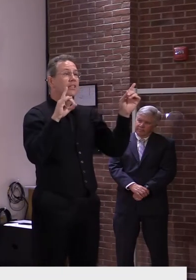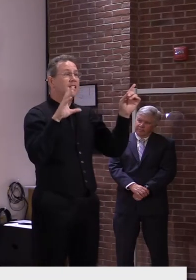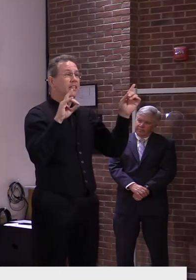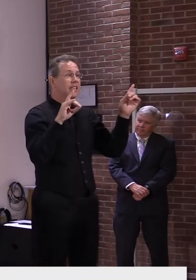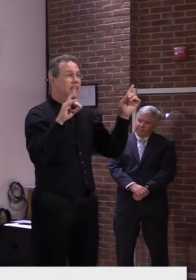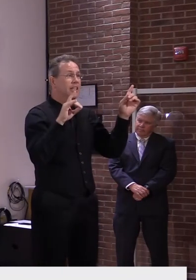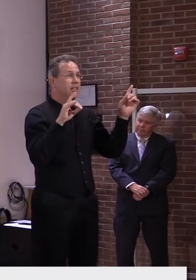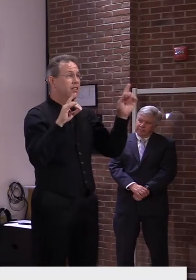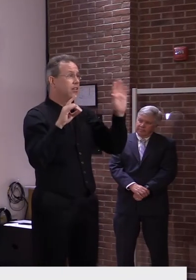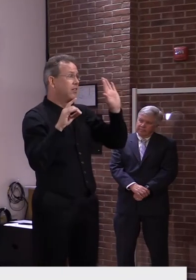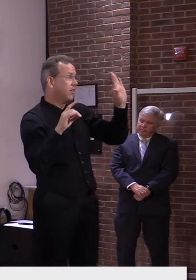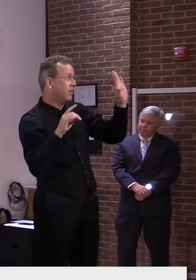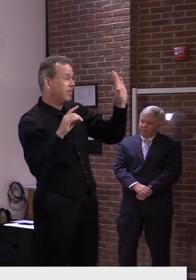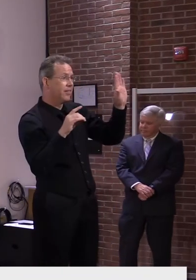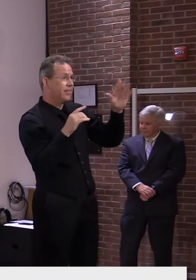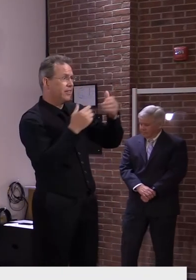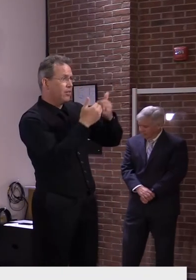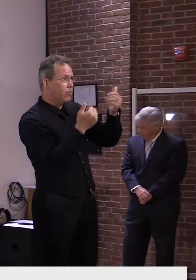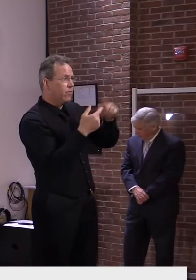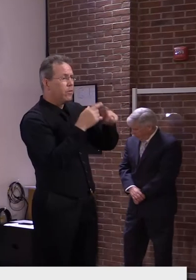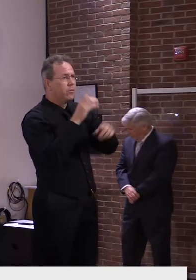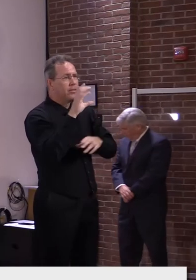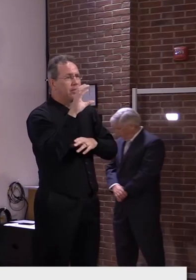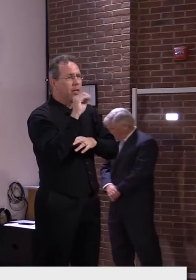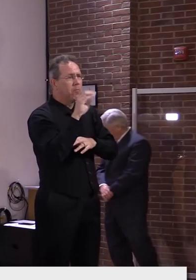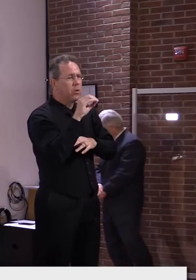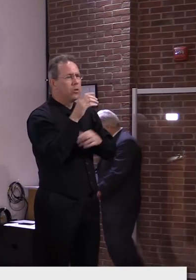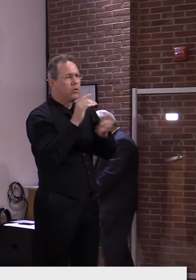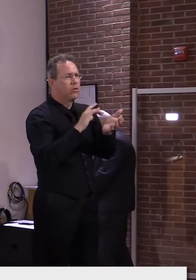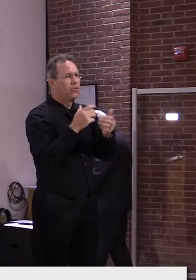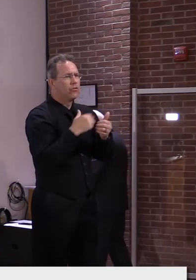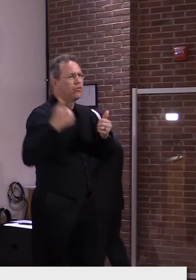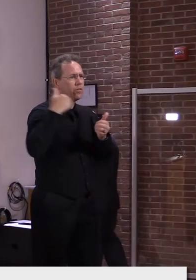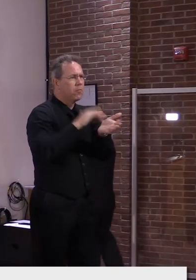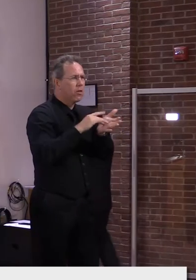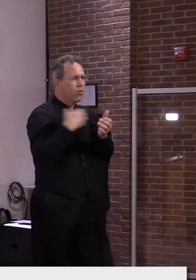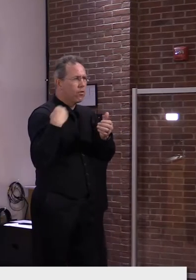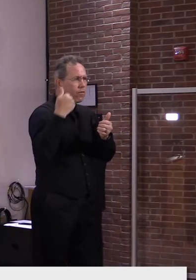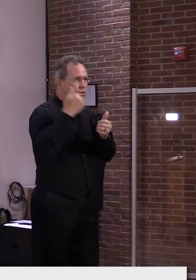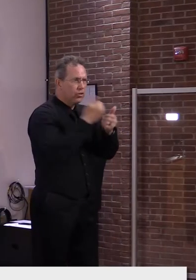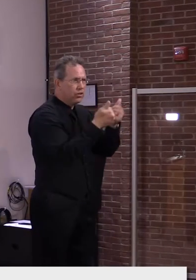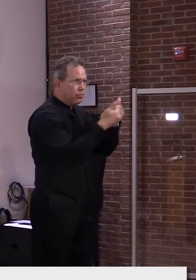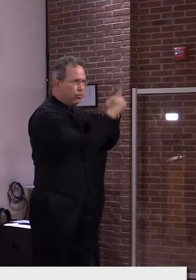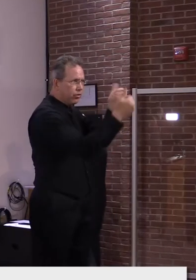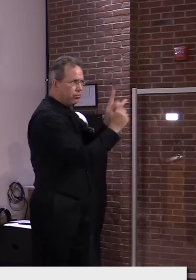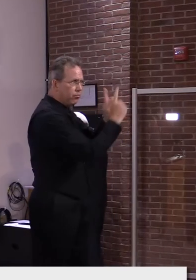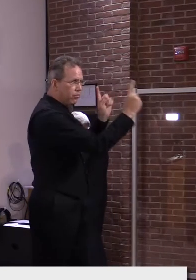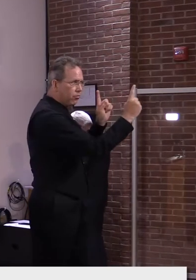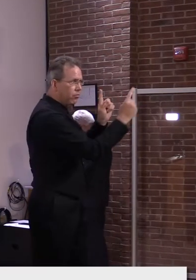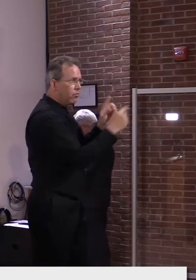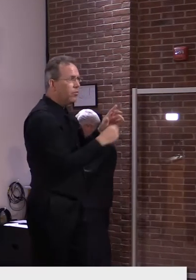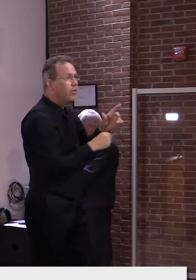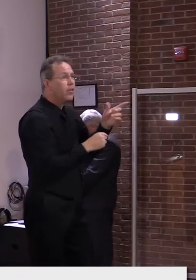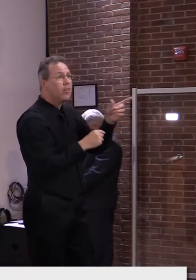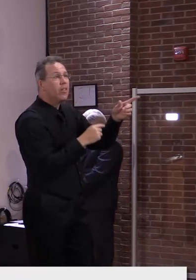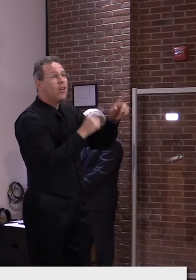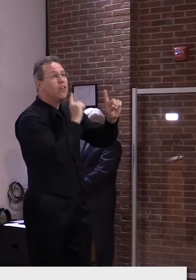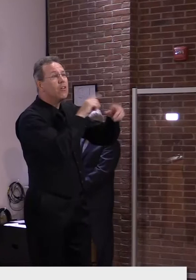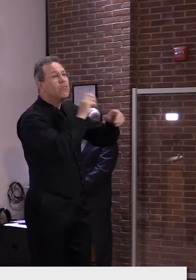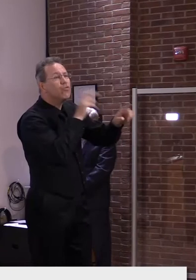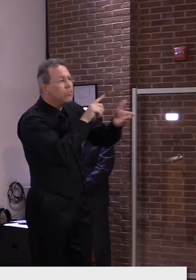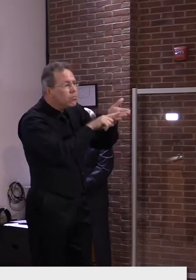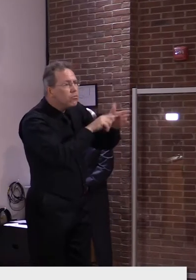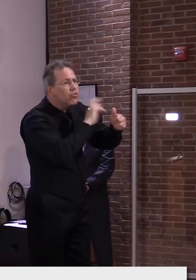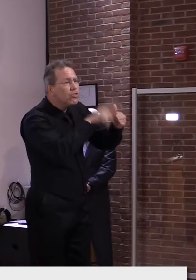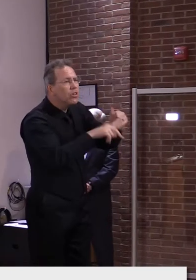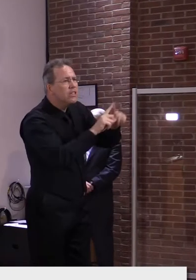to come up with another conclusion. But as I said last week, we have yet to hear from them on any of